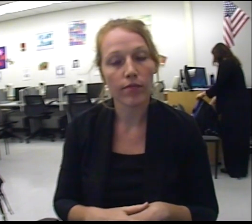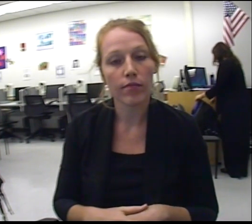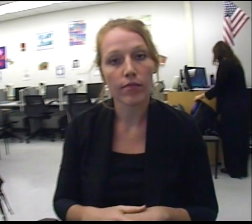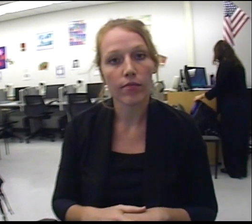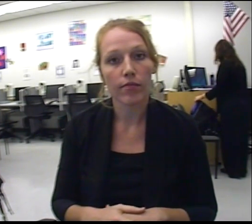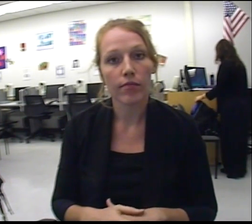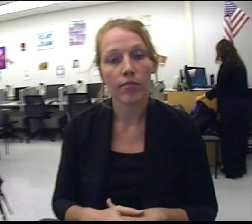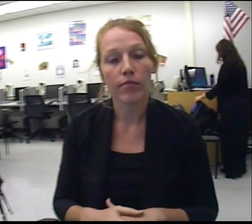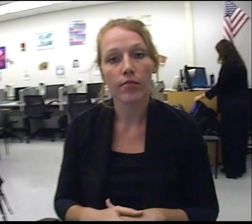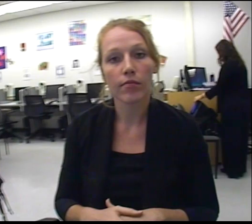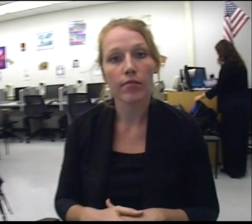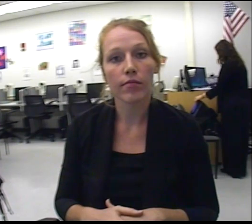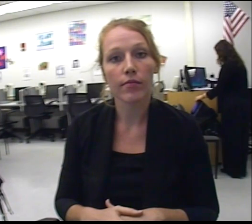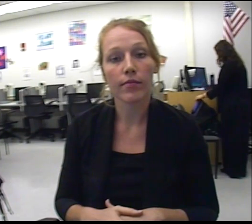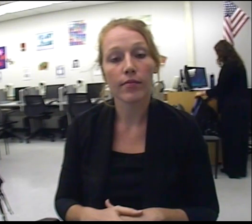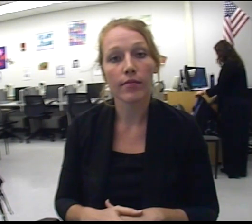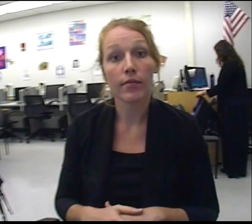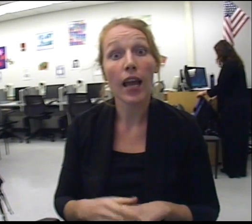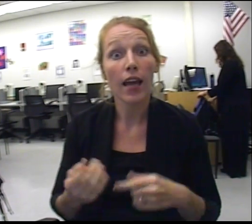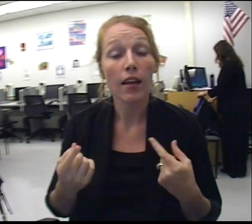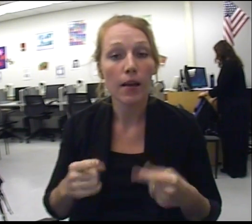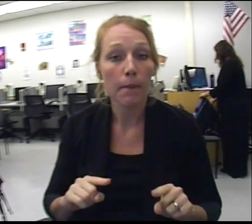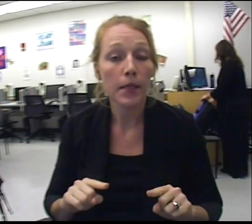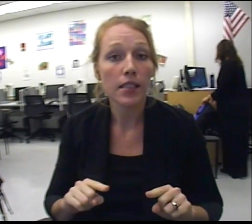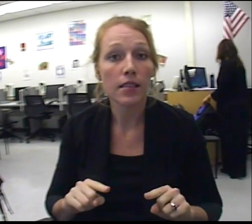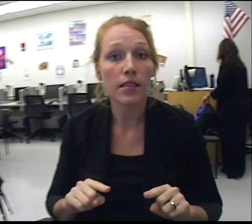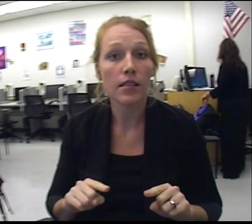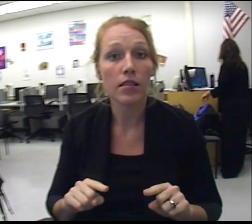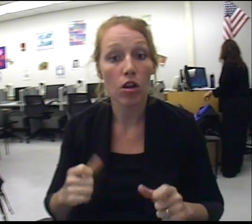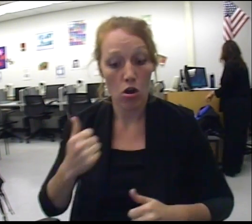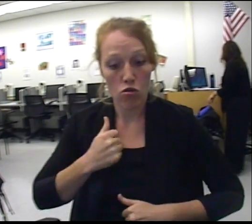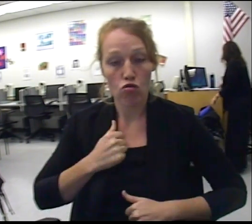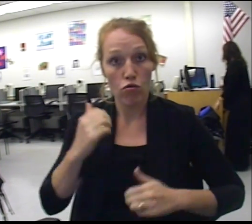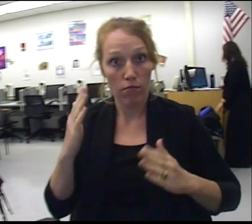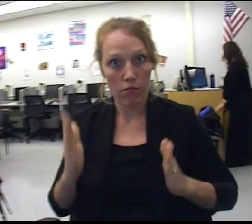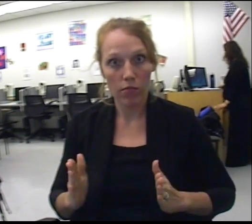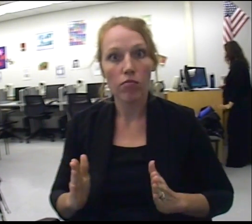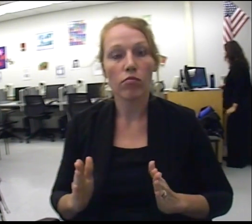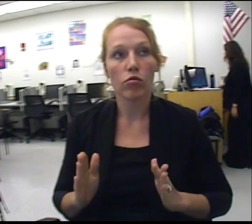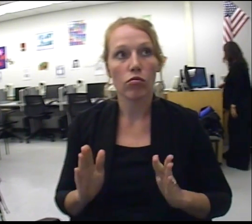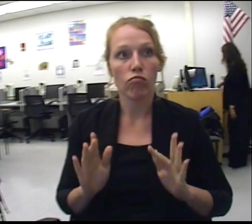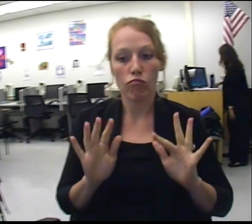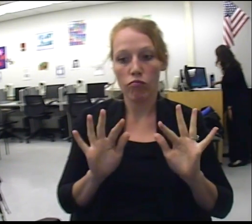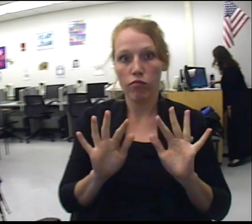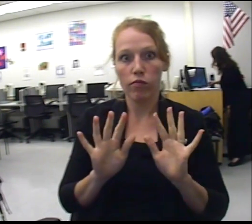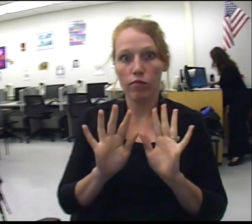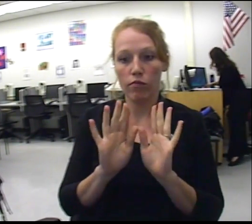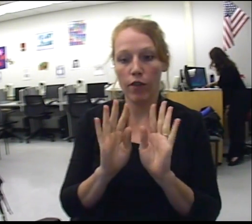And he surrounds the city with his troops. But something's missing. What still isn't there?